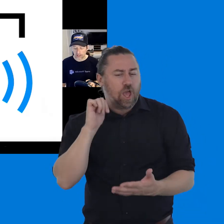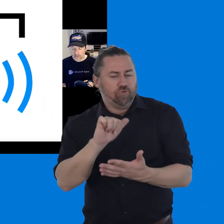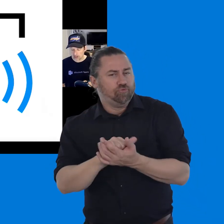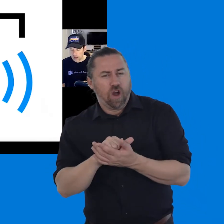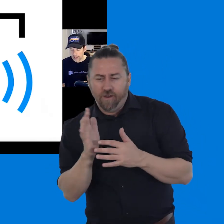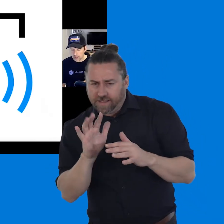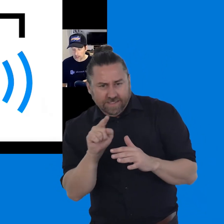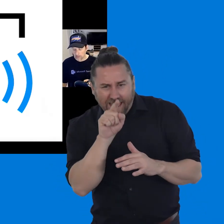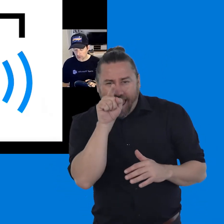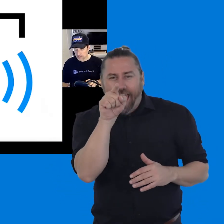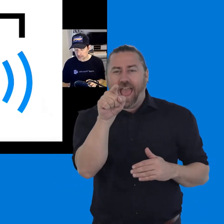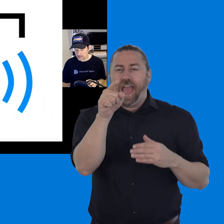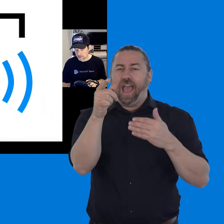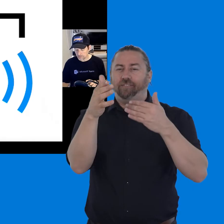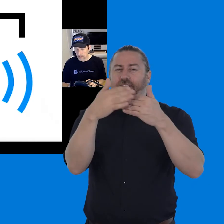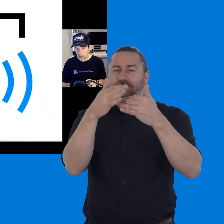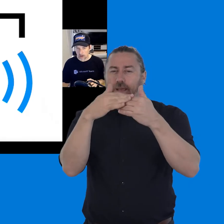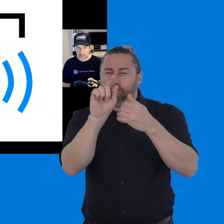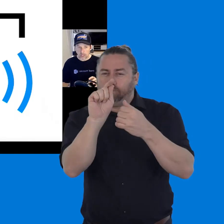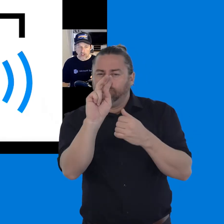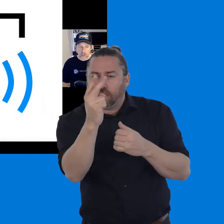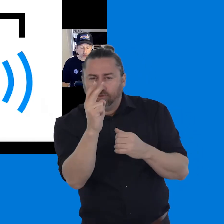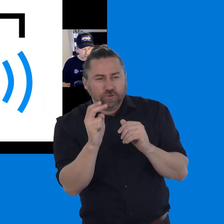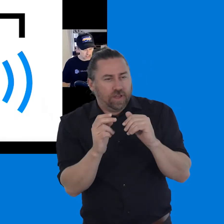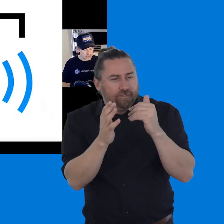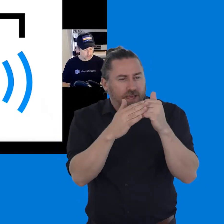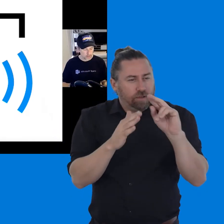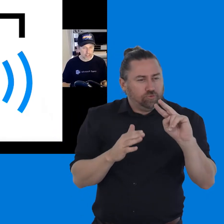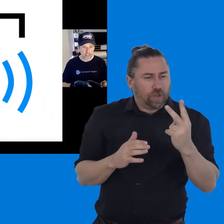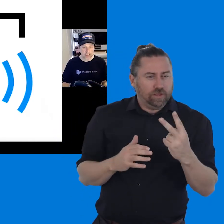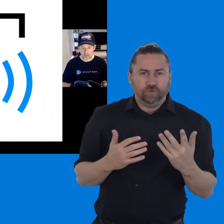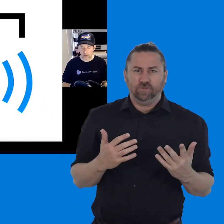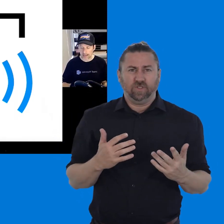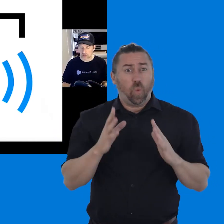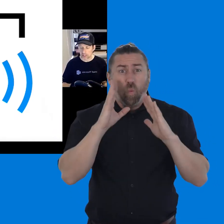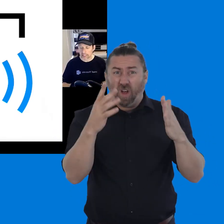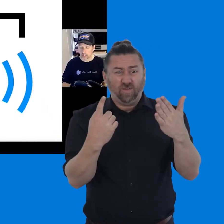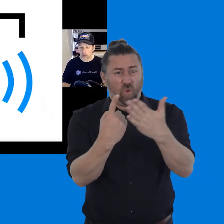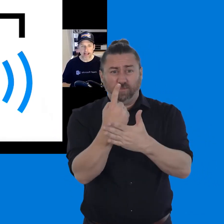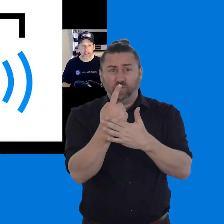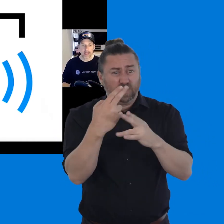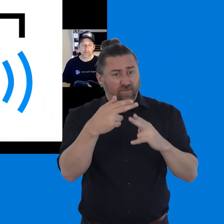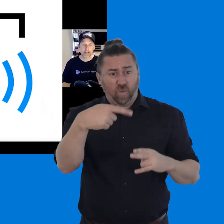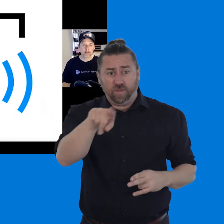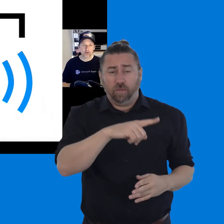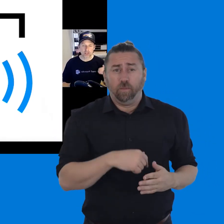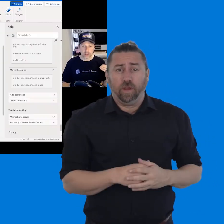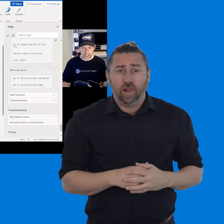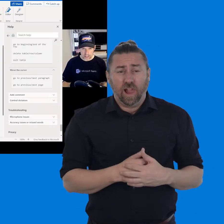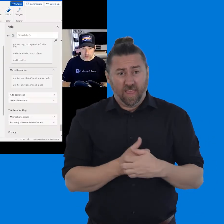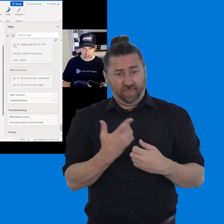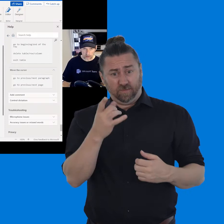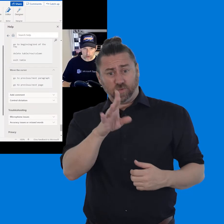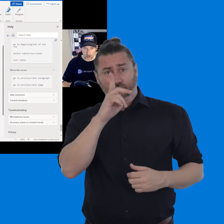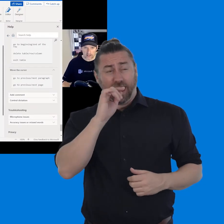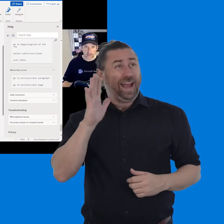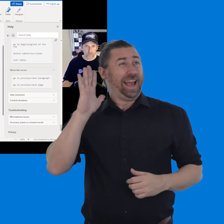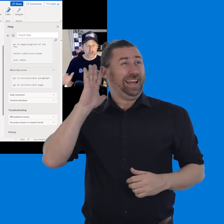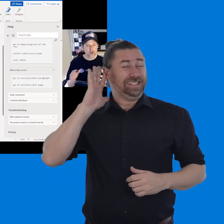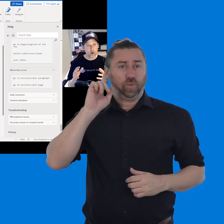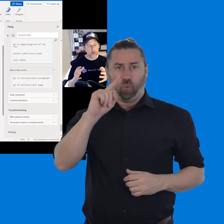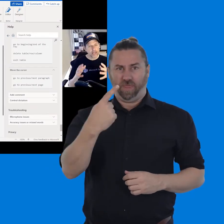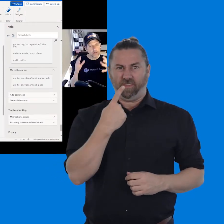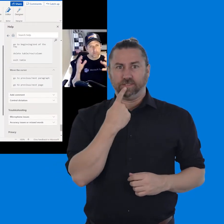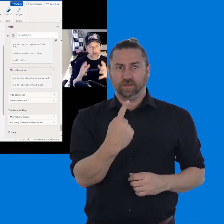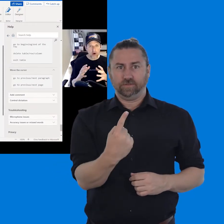through the entire process. All right, so just the ability to actually go back and be able to listen to their own